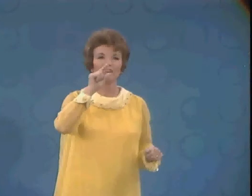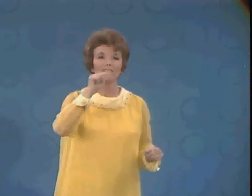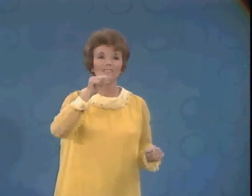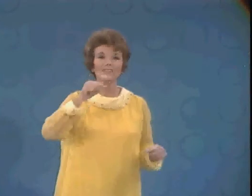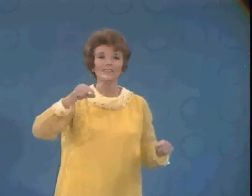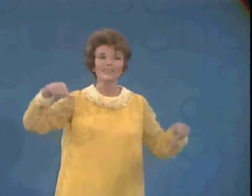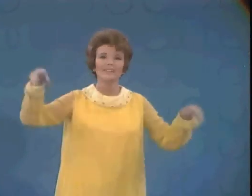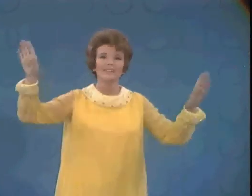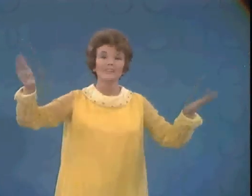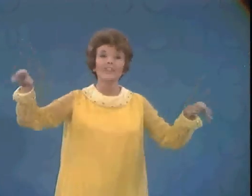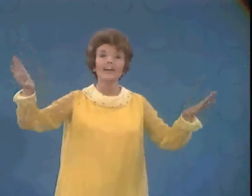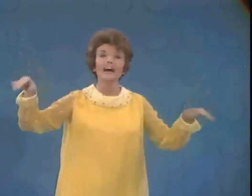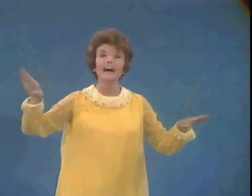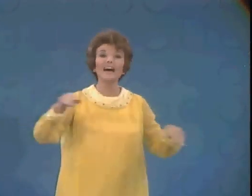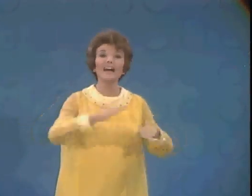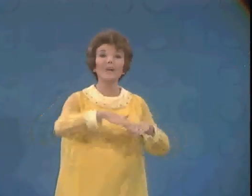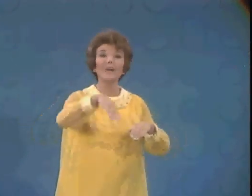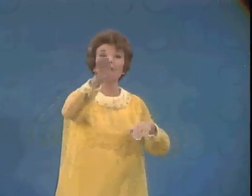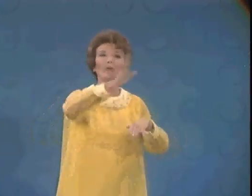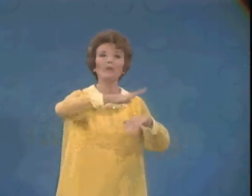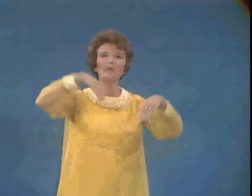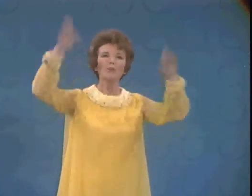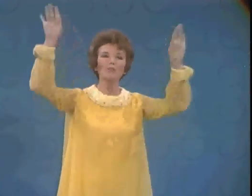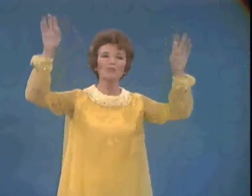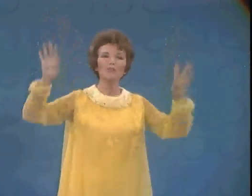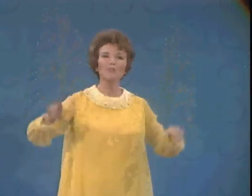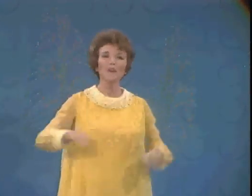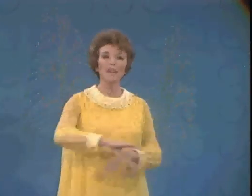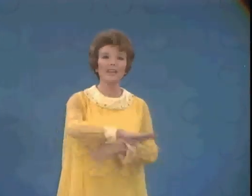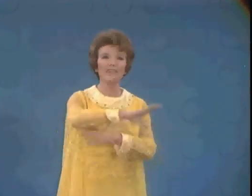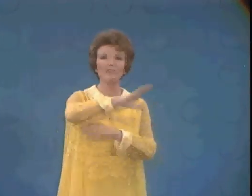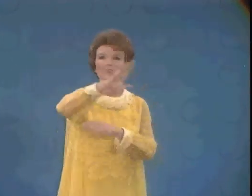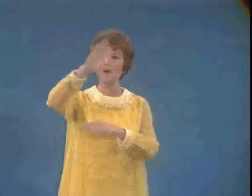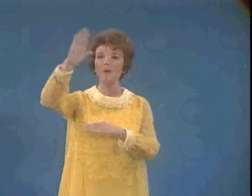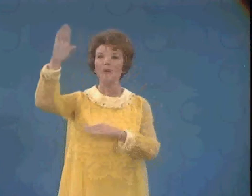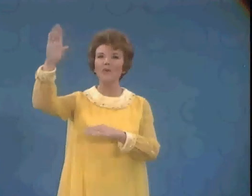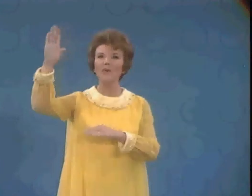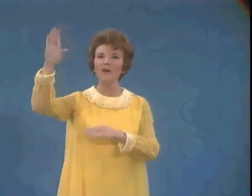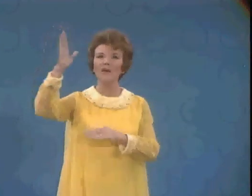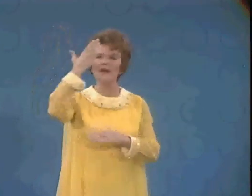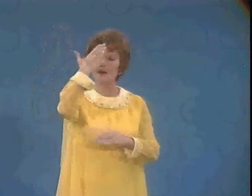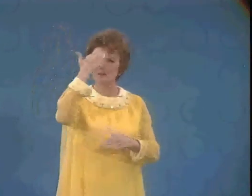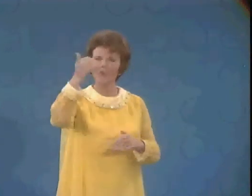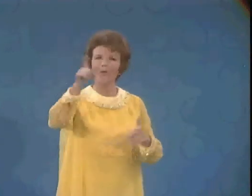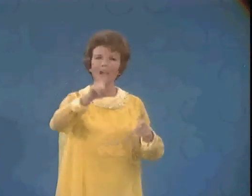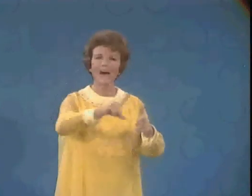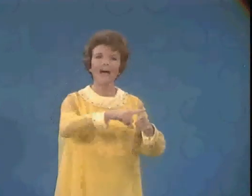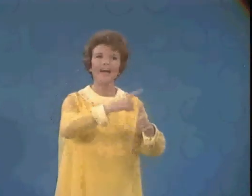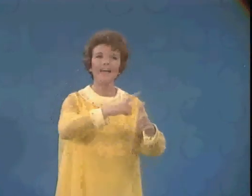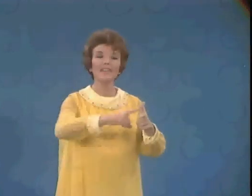birds fly over the rainbow. Why